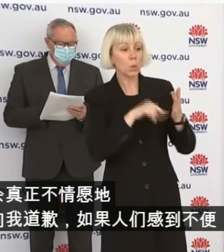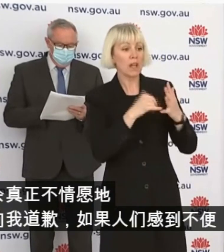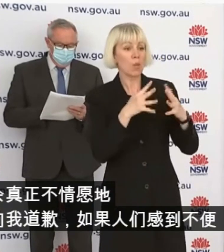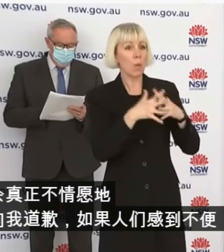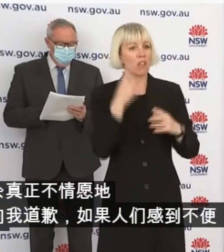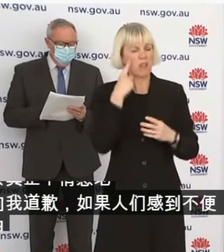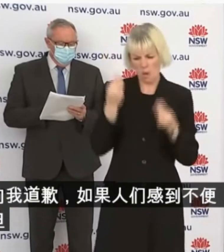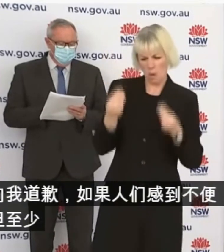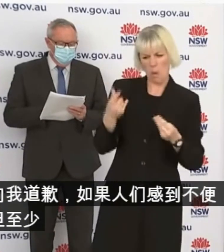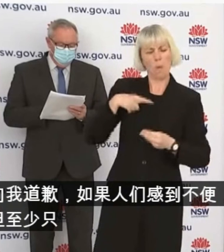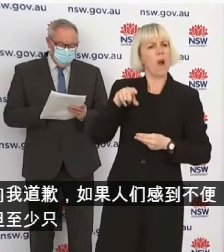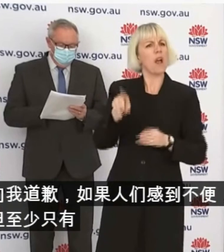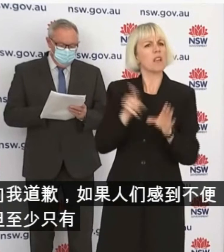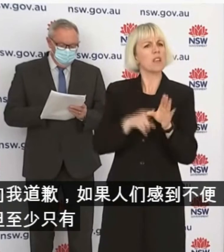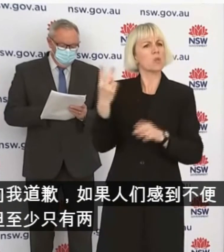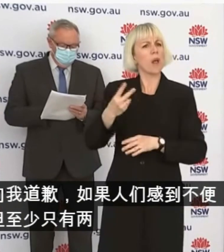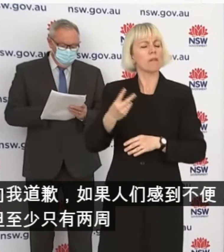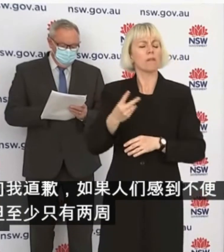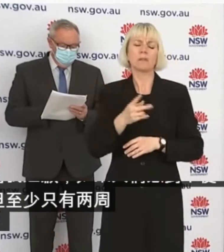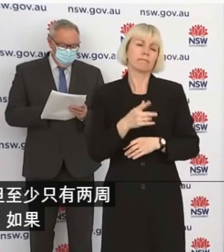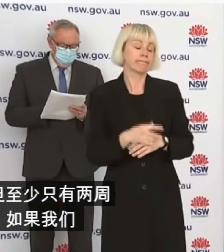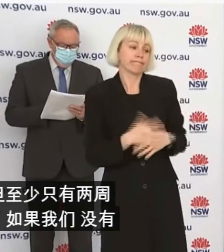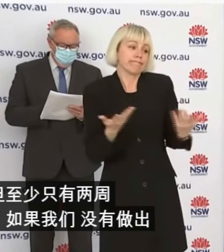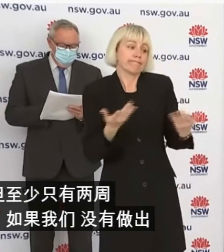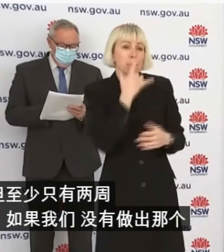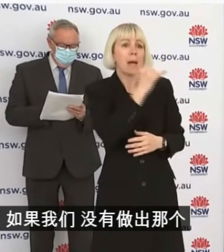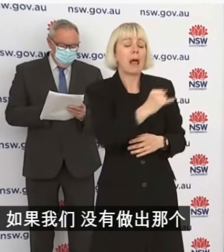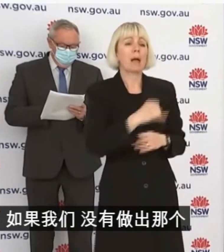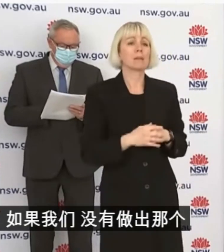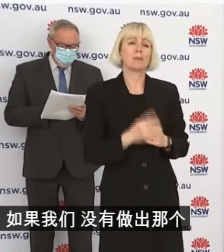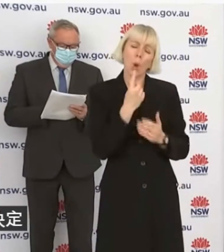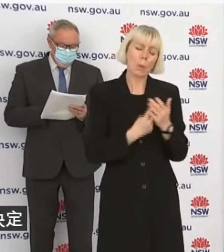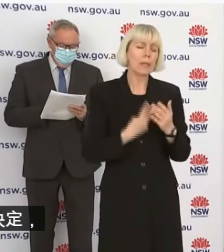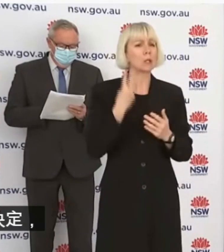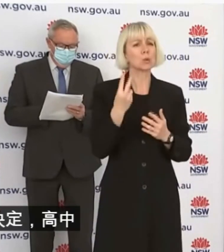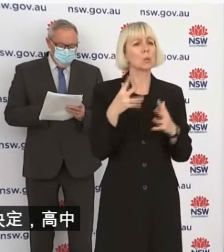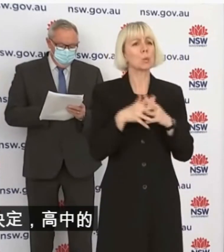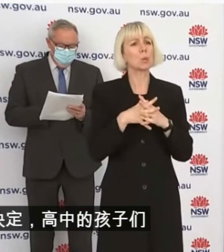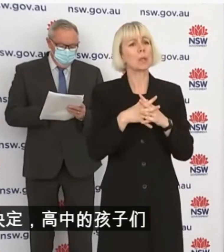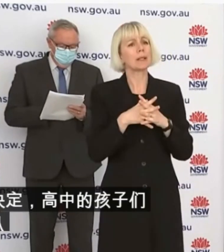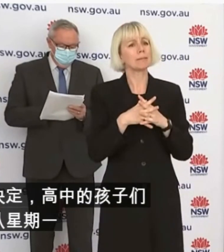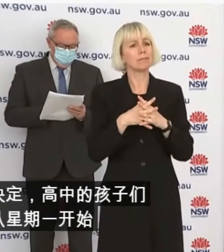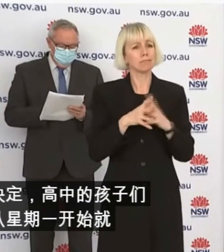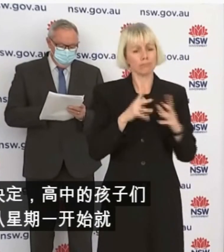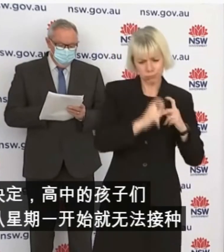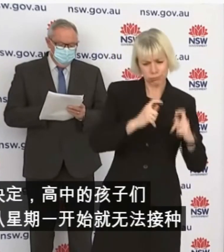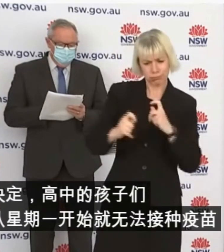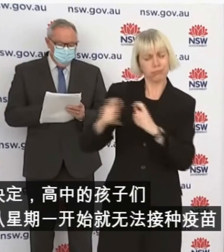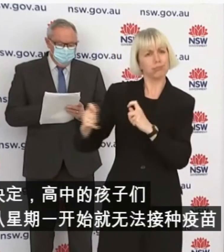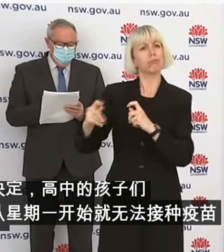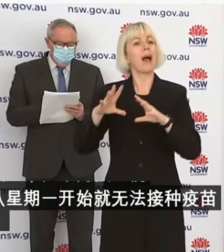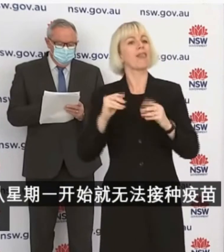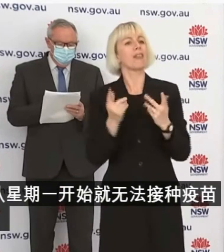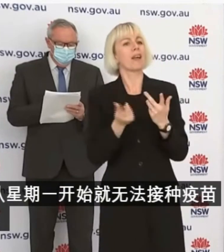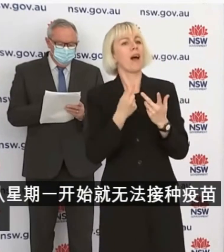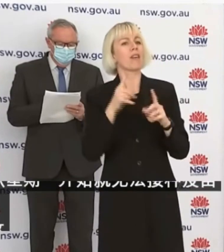feel inconvenienced, but it's only been for 2 weeks. And if we hadn't made that decision, the high school kids wouldn't have been able to get their vaccine from